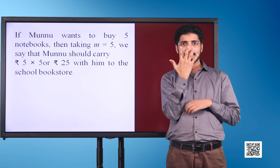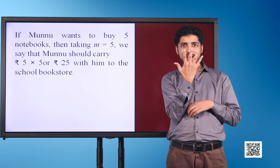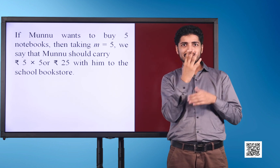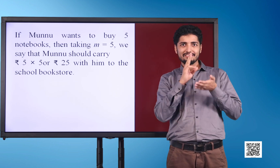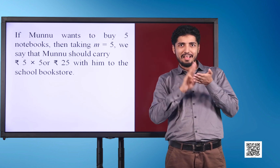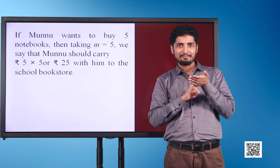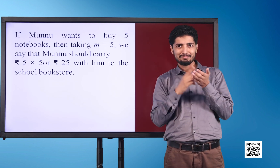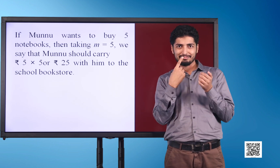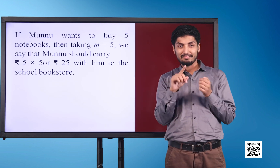bookstore.